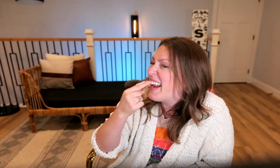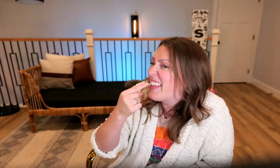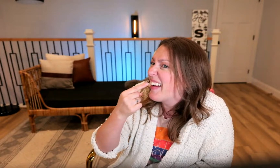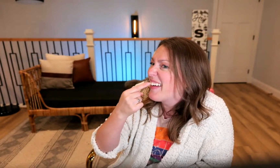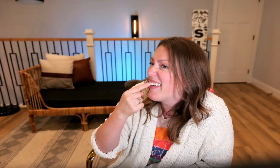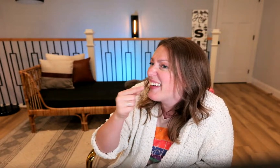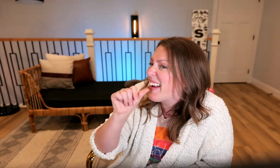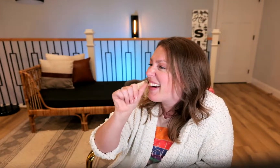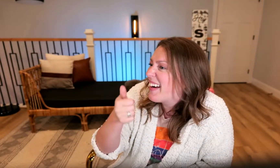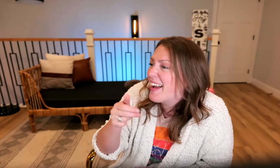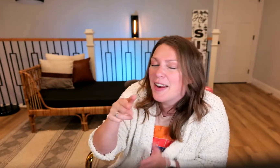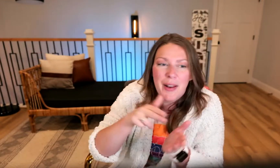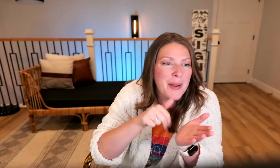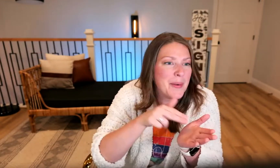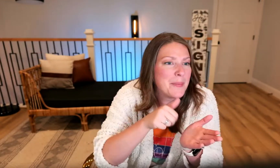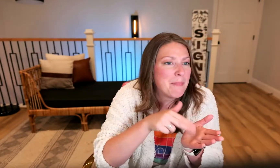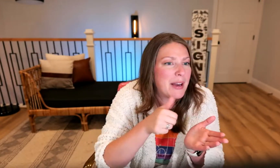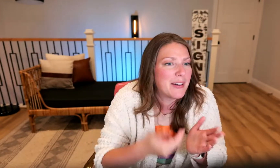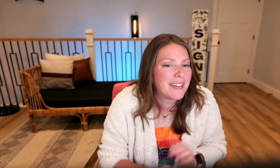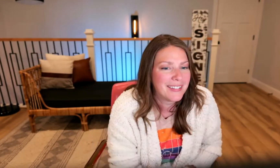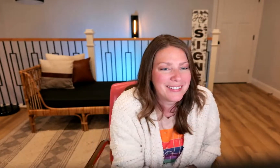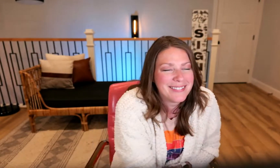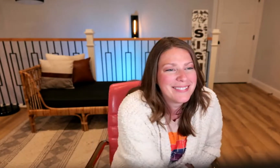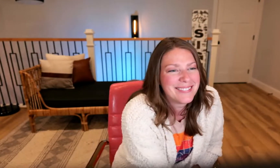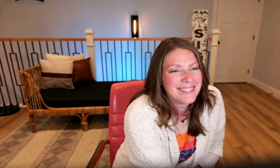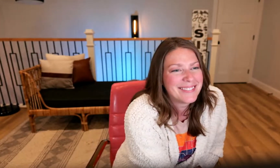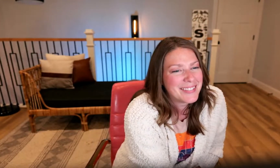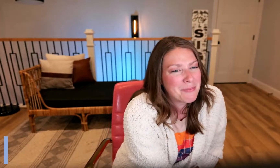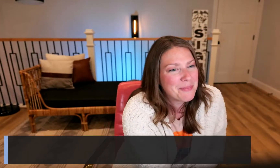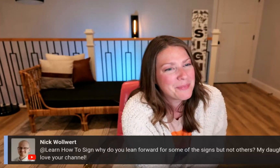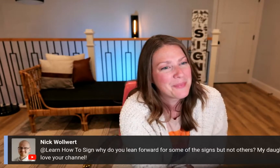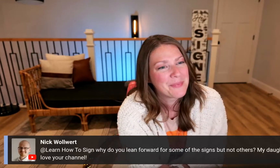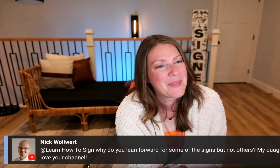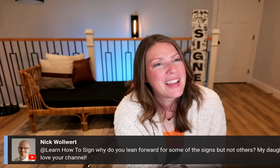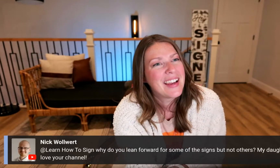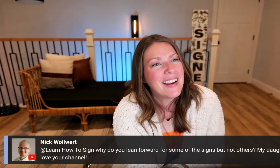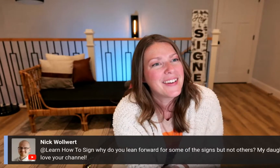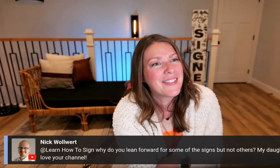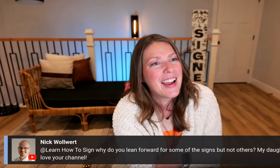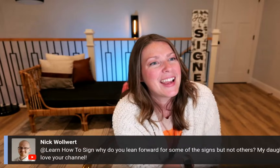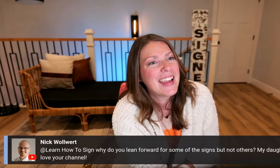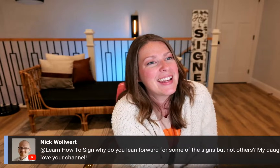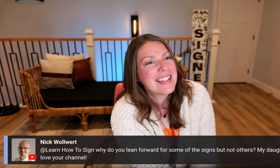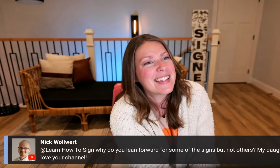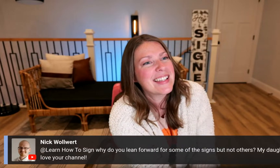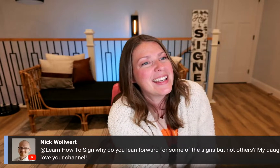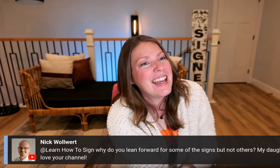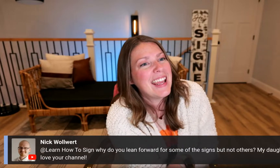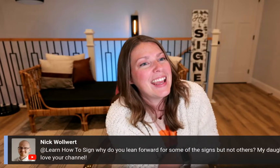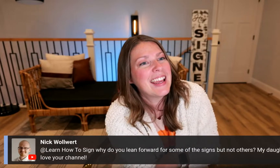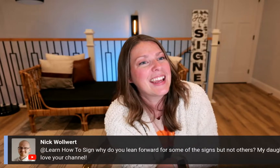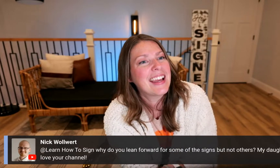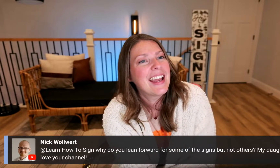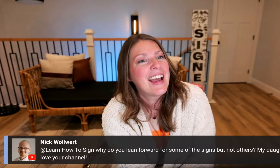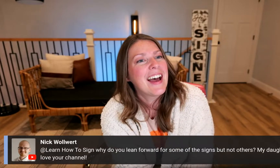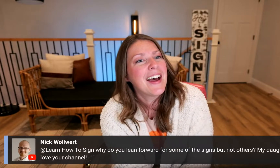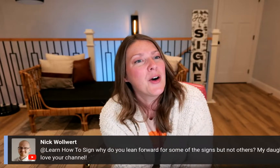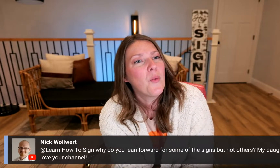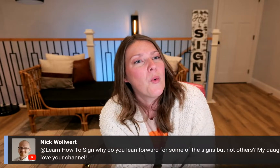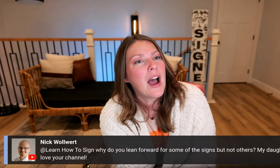teeth, right there, nut, butter. All right, Nick, Why